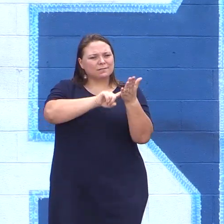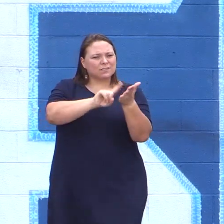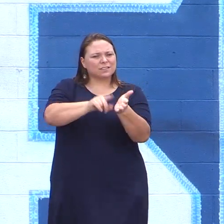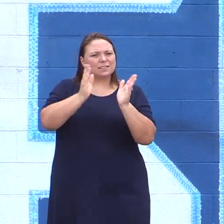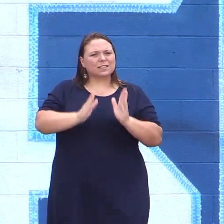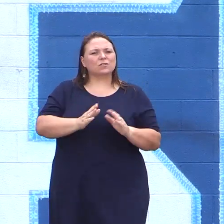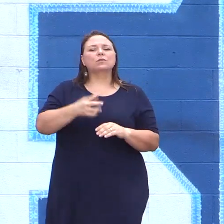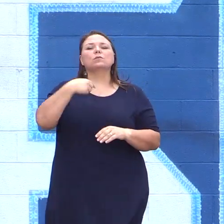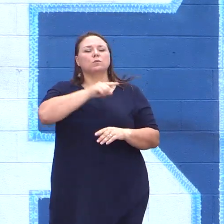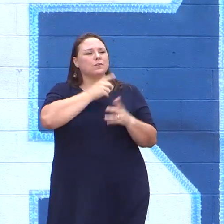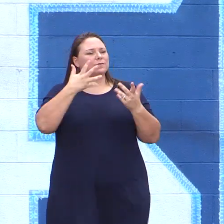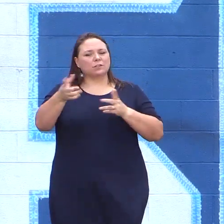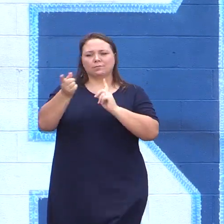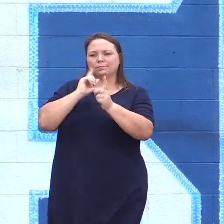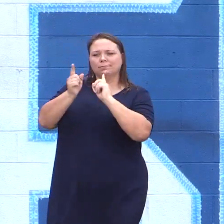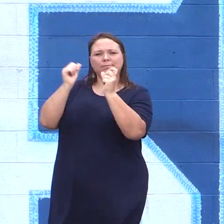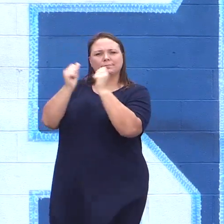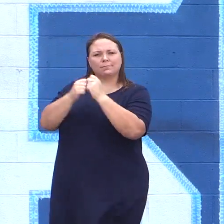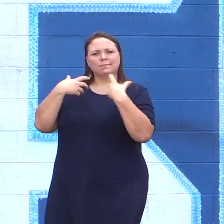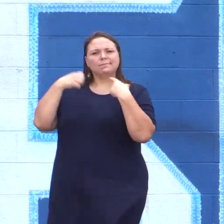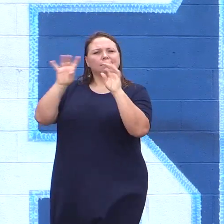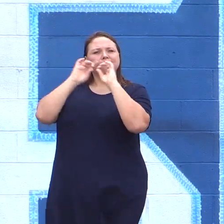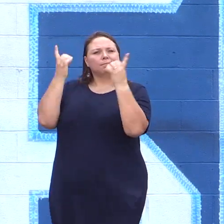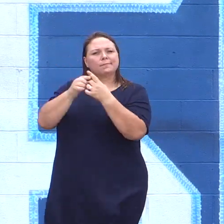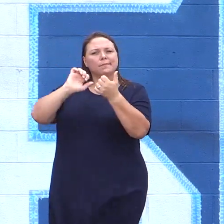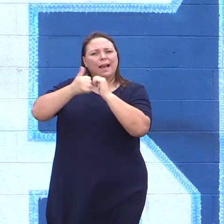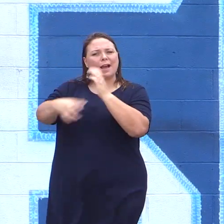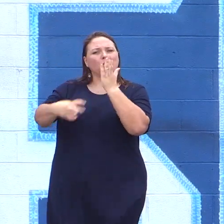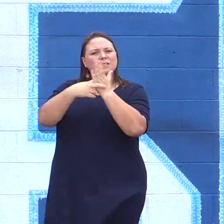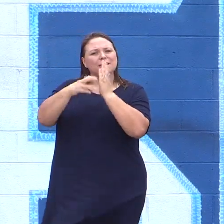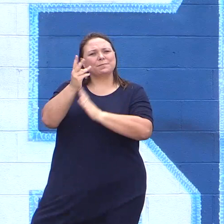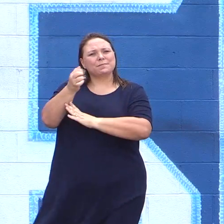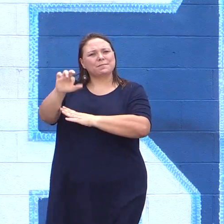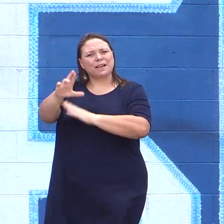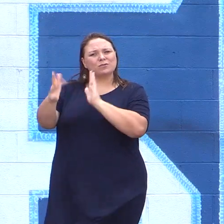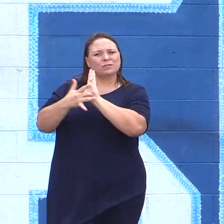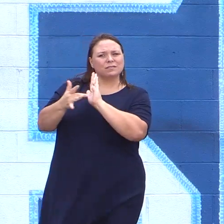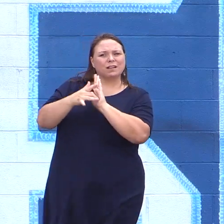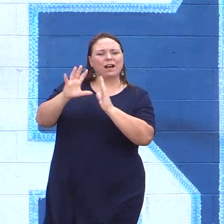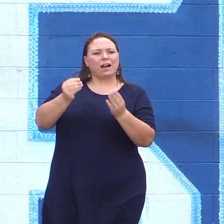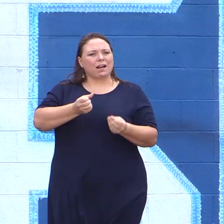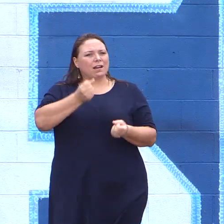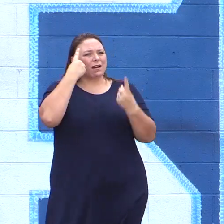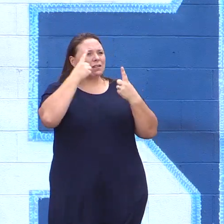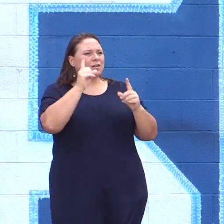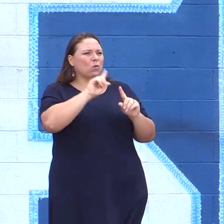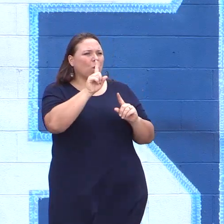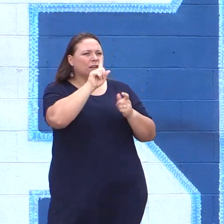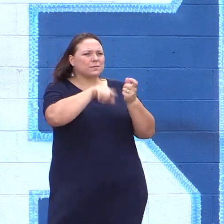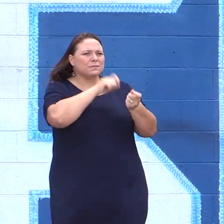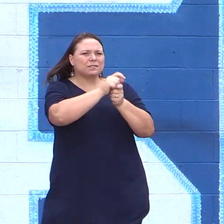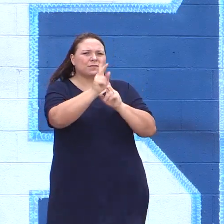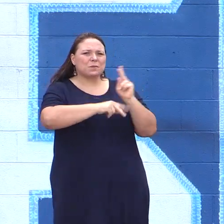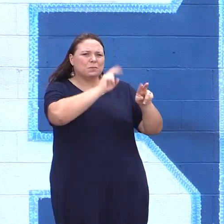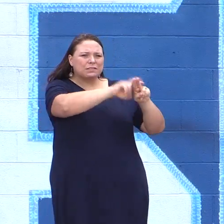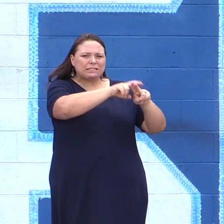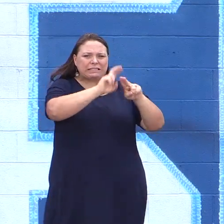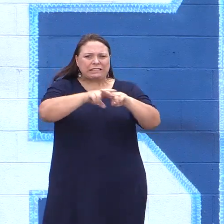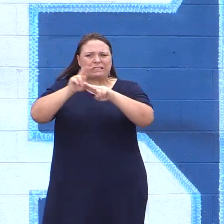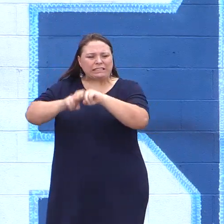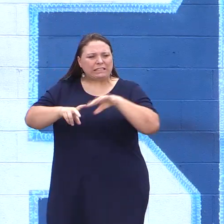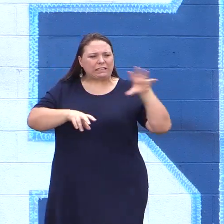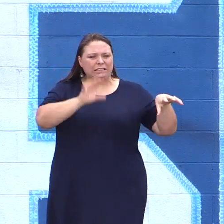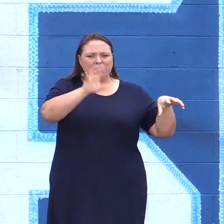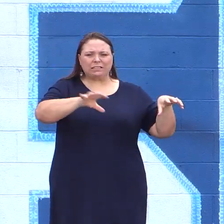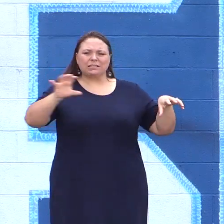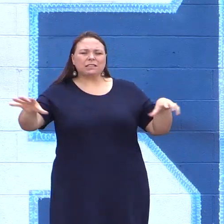conversations with the health department about how the Ticketmaster technology and understanding where particular people are sitting in